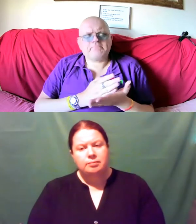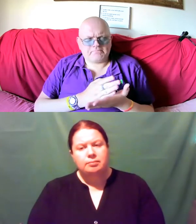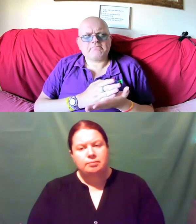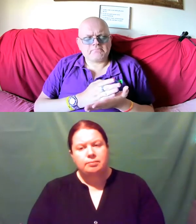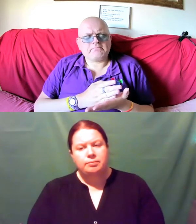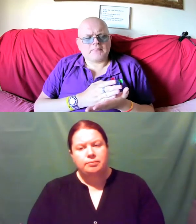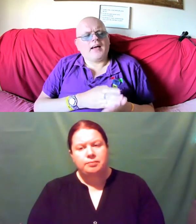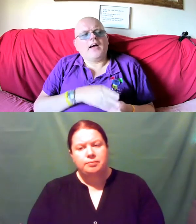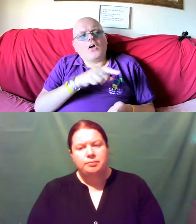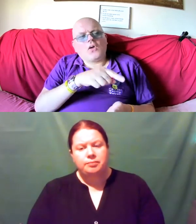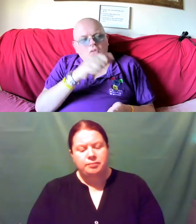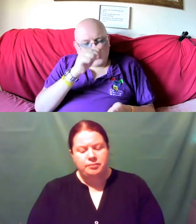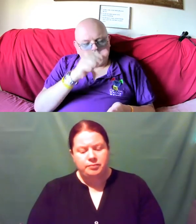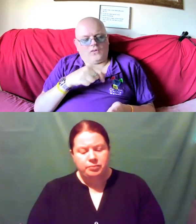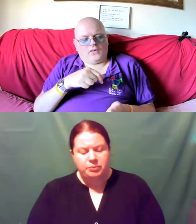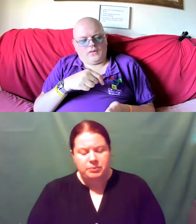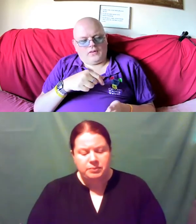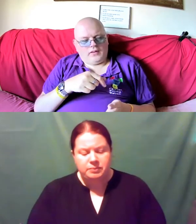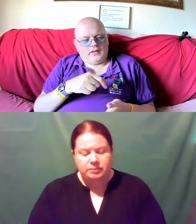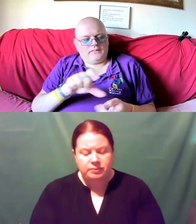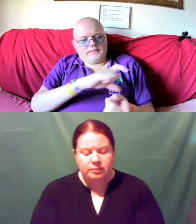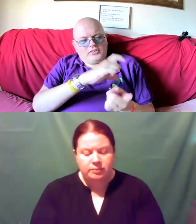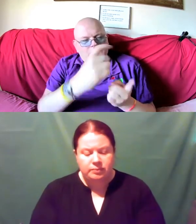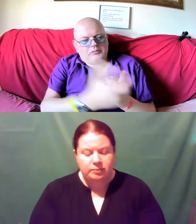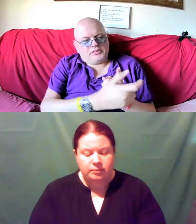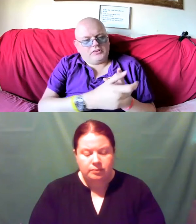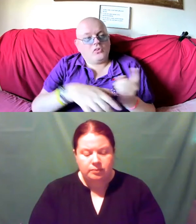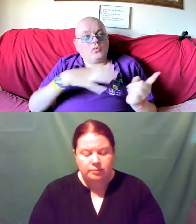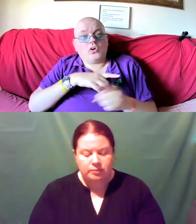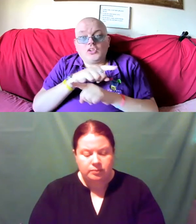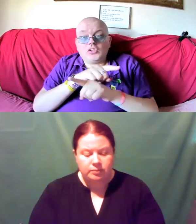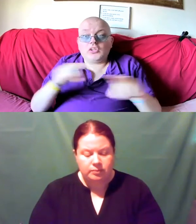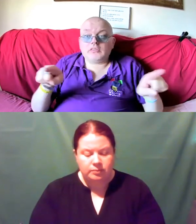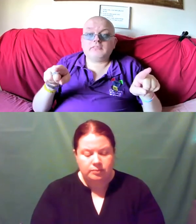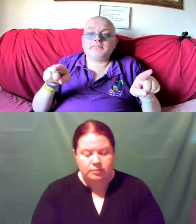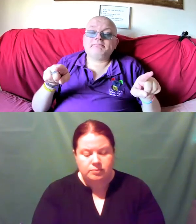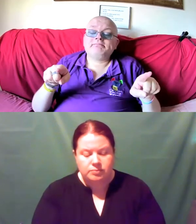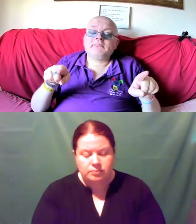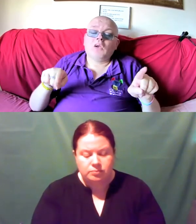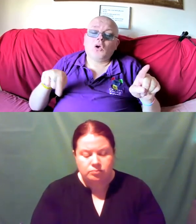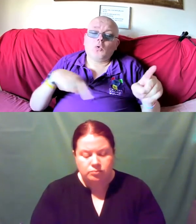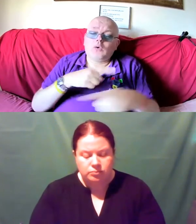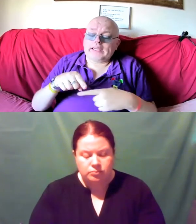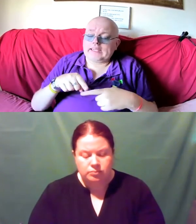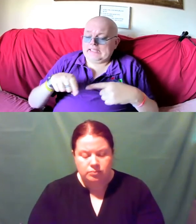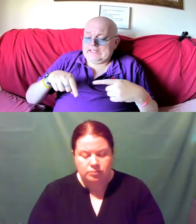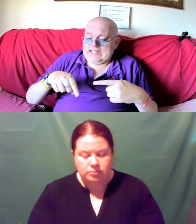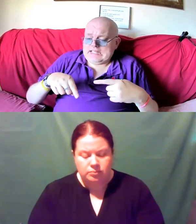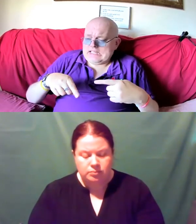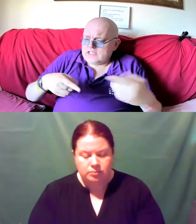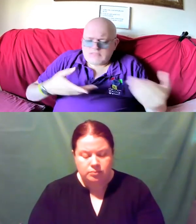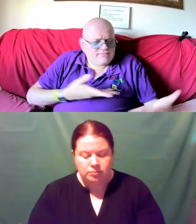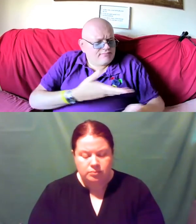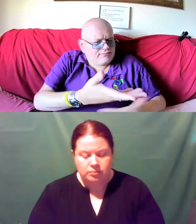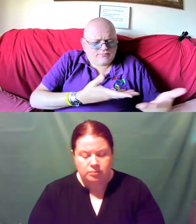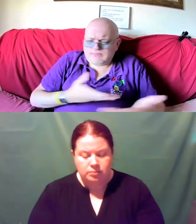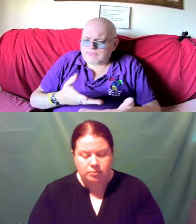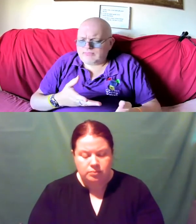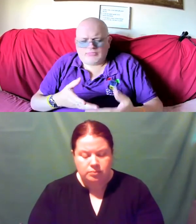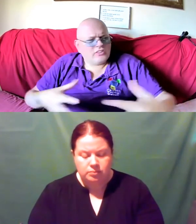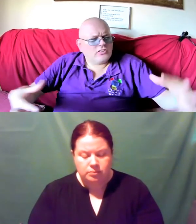you'll know, but for the wider community, we want you to know that we are having conversations about, well, who are we reaching and who are we